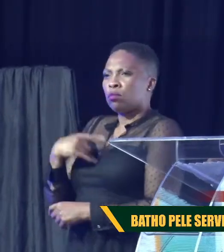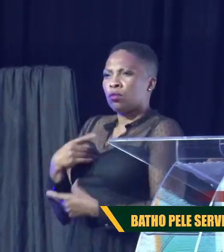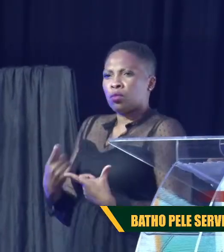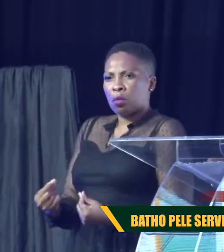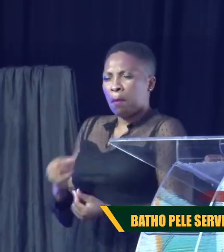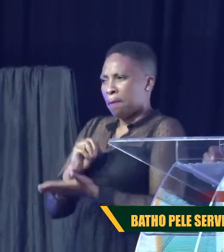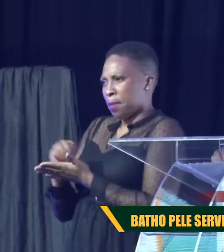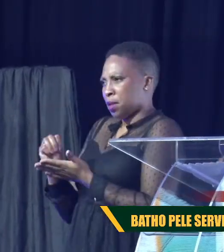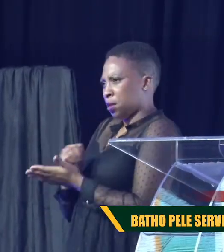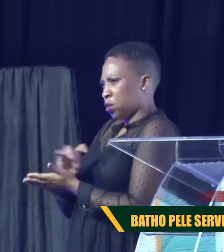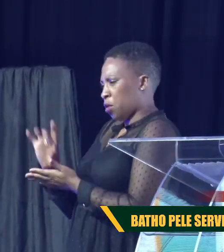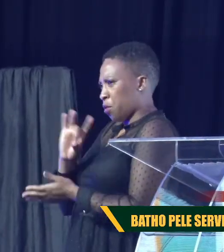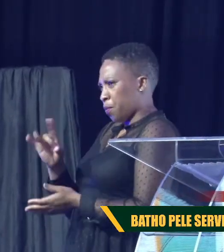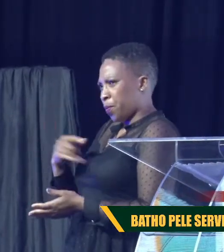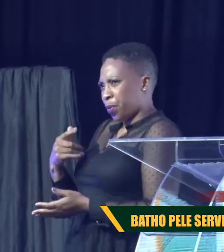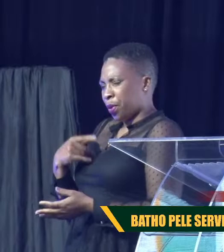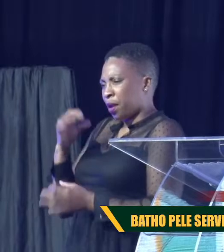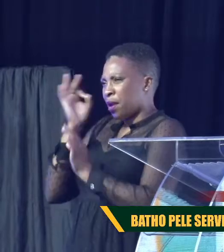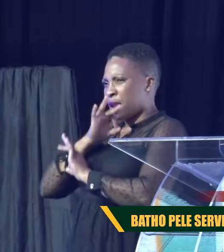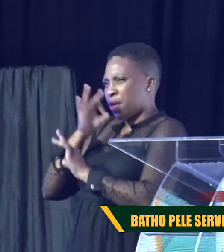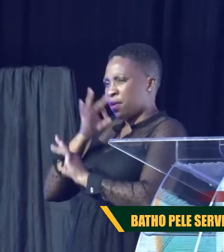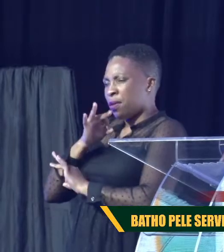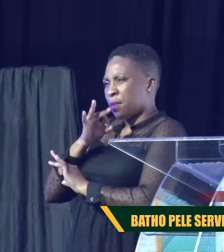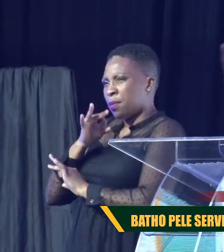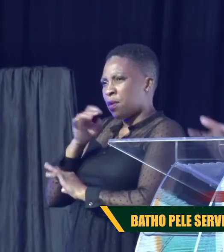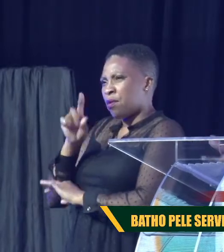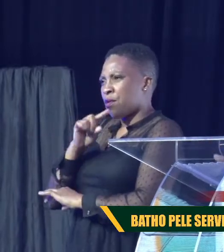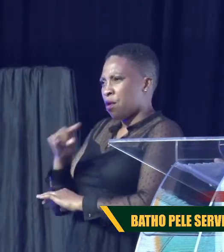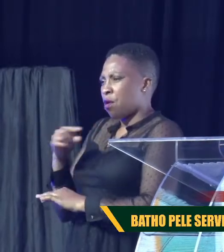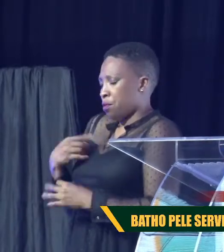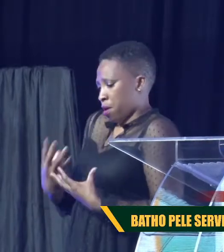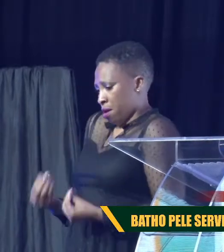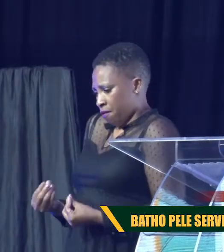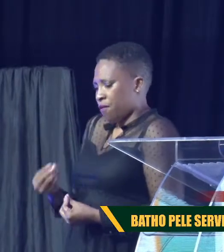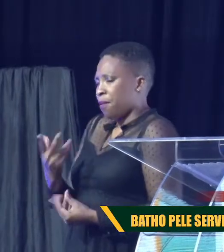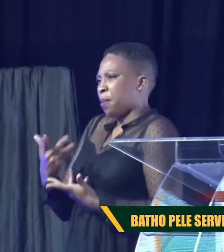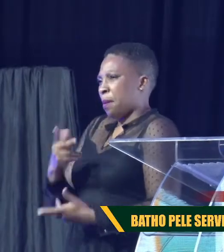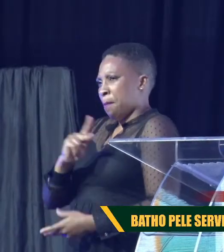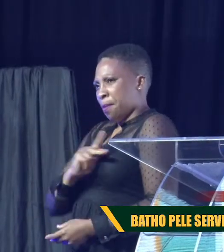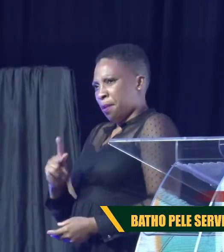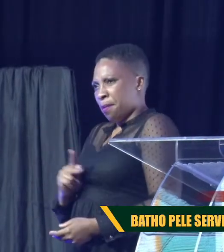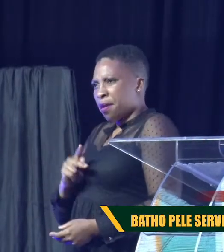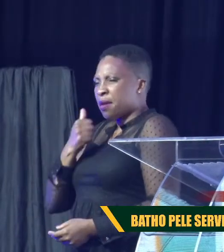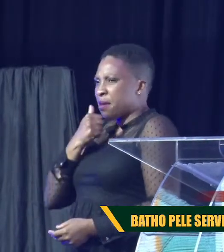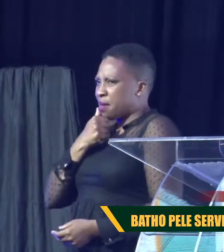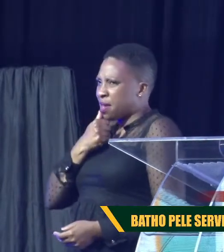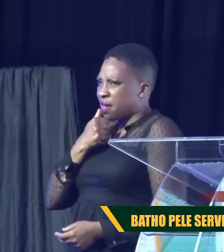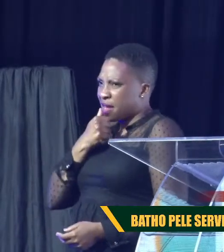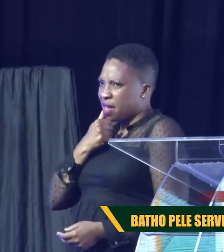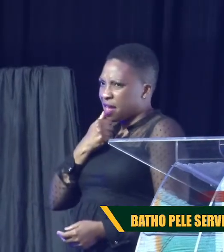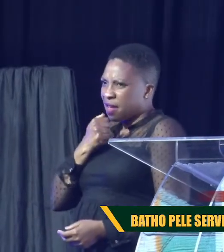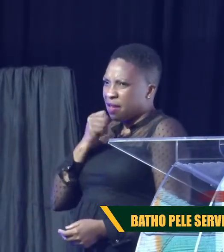that soon there will be nothing wrong to have a premier who is a woman.